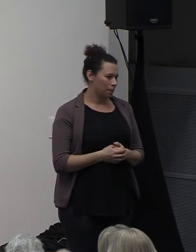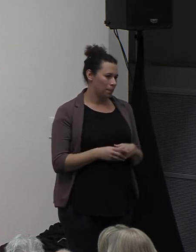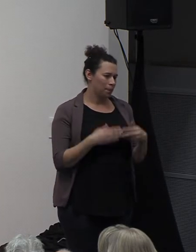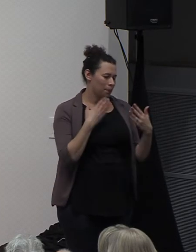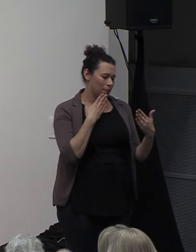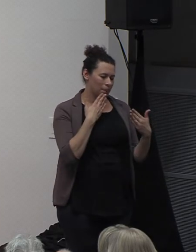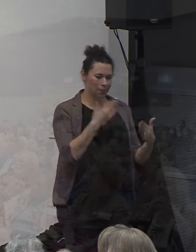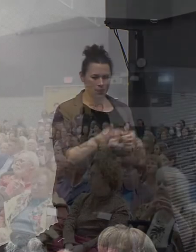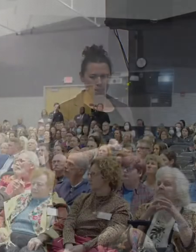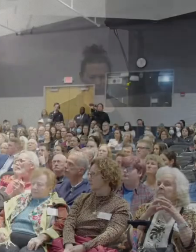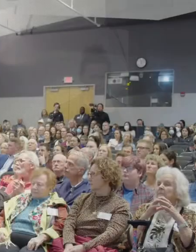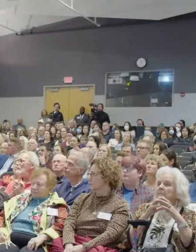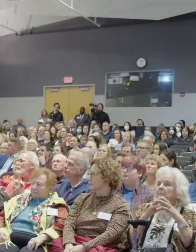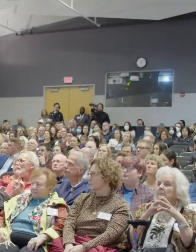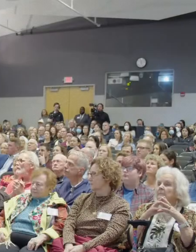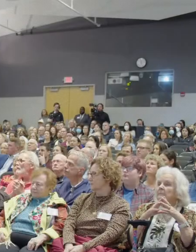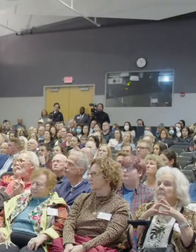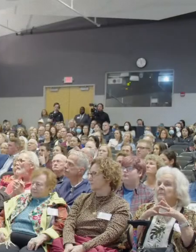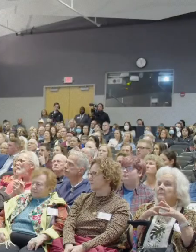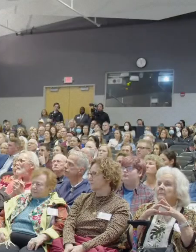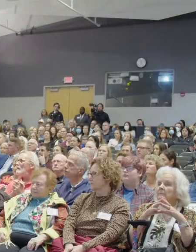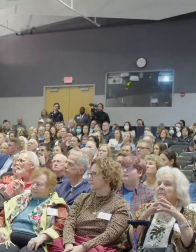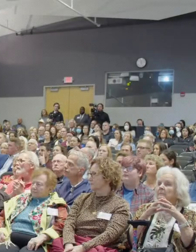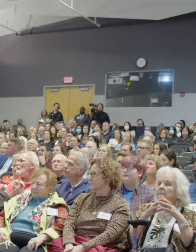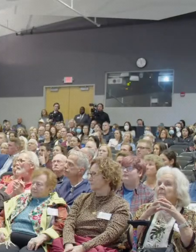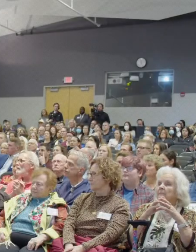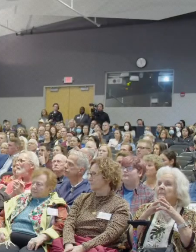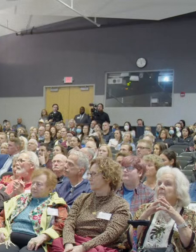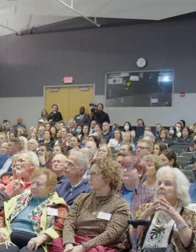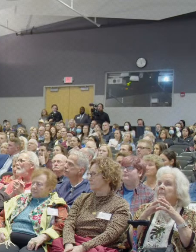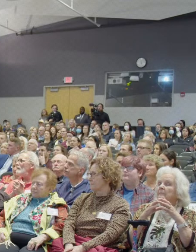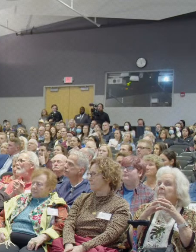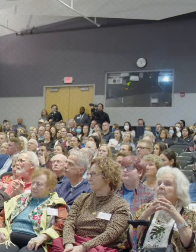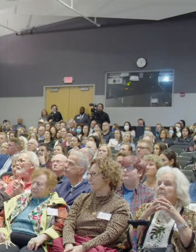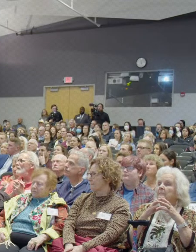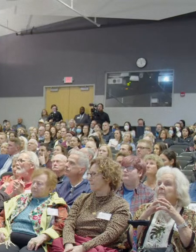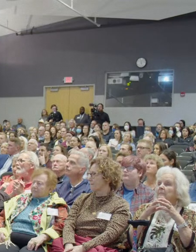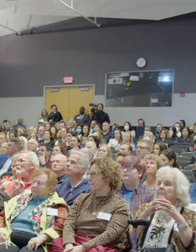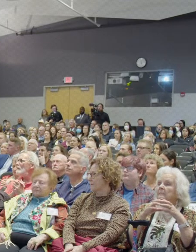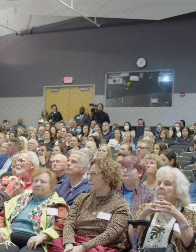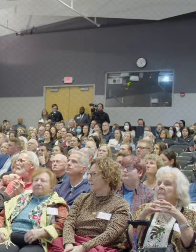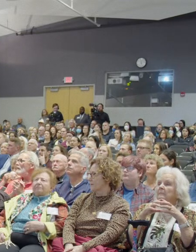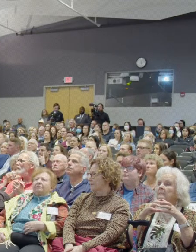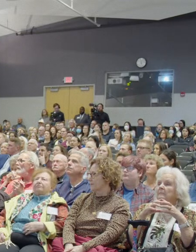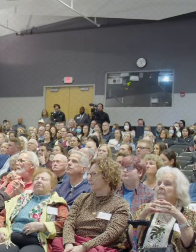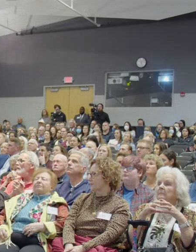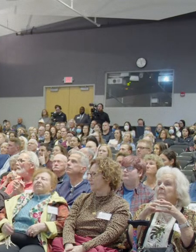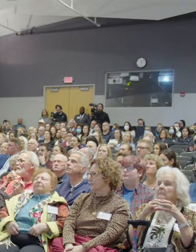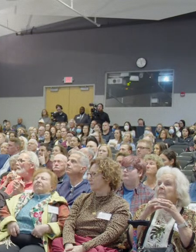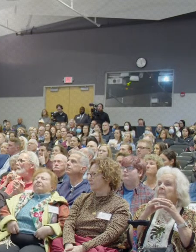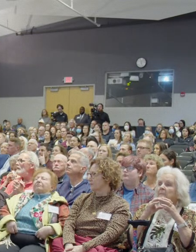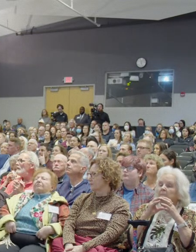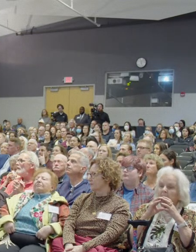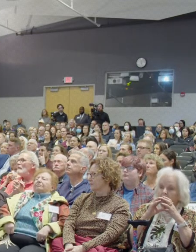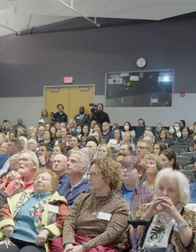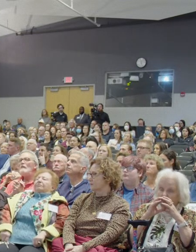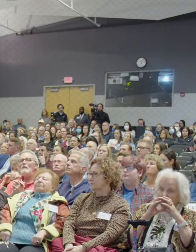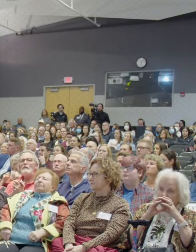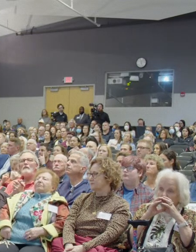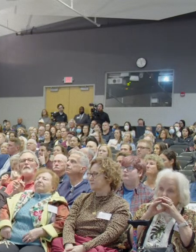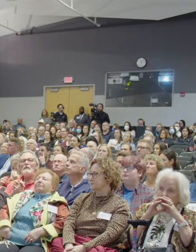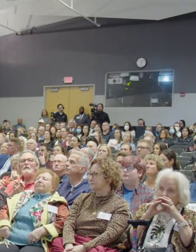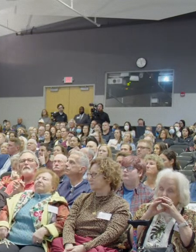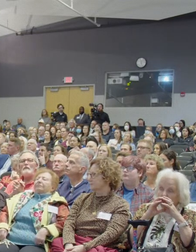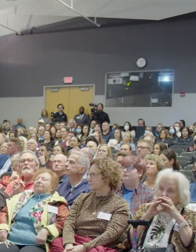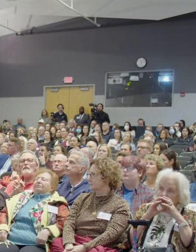you. This exhibition was made possible by the vision and generosity of Dee Dee Simon, chair of the Missouri